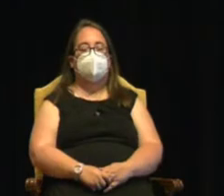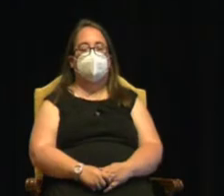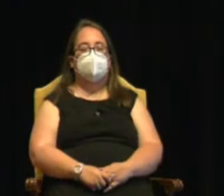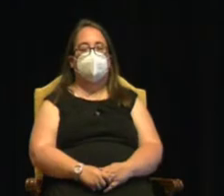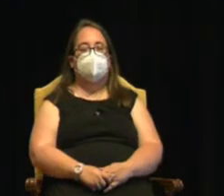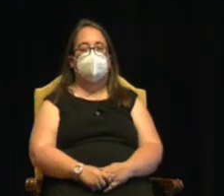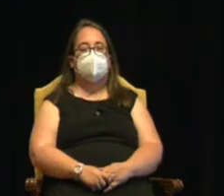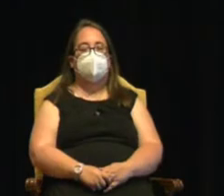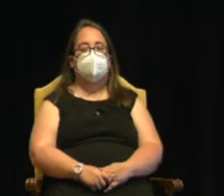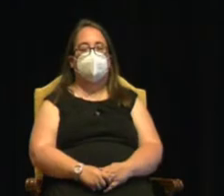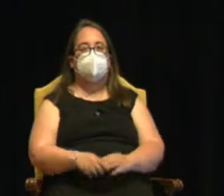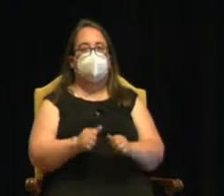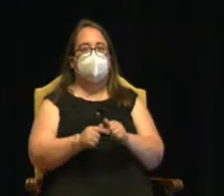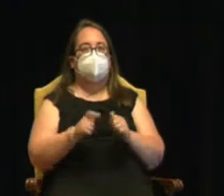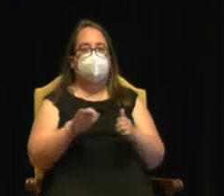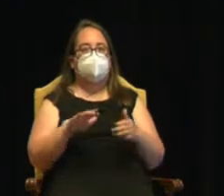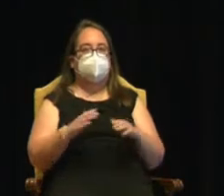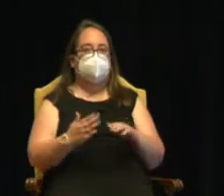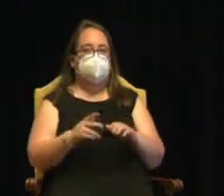everybody's death matters.